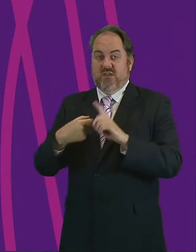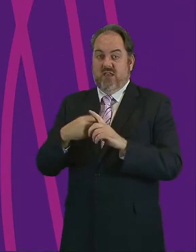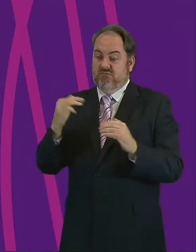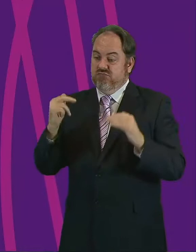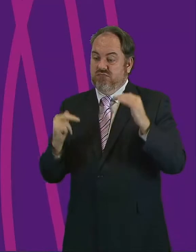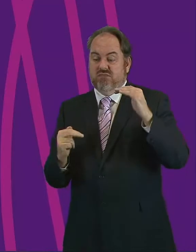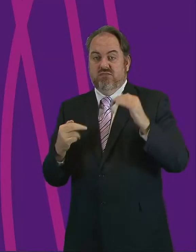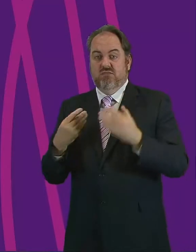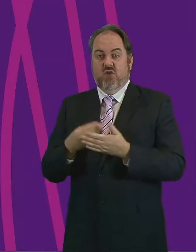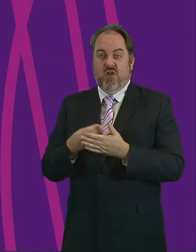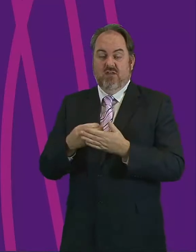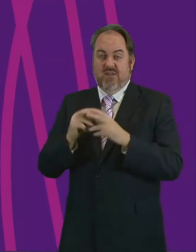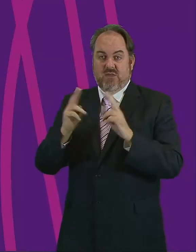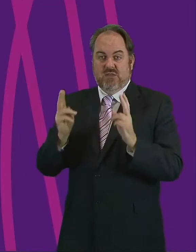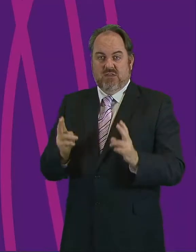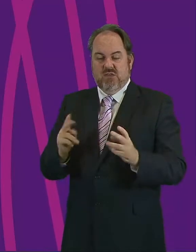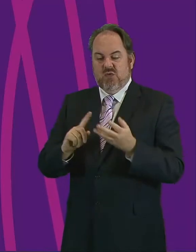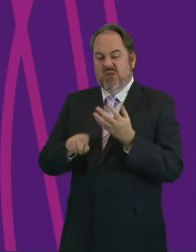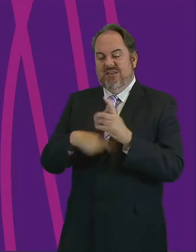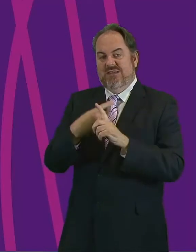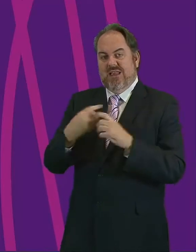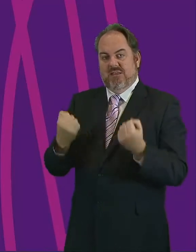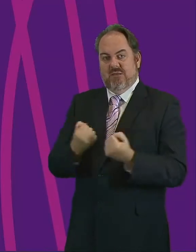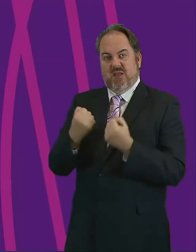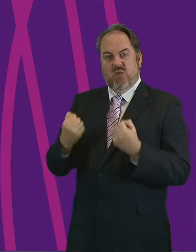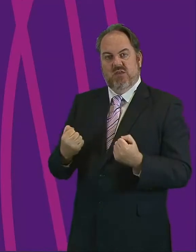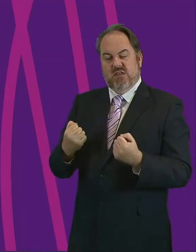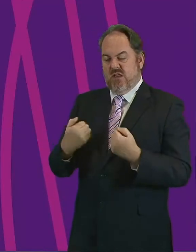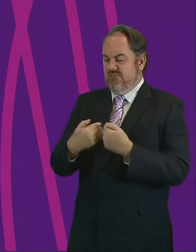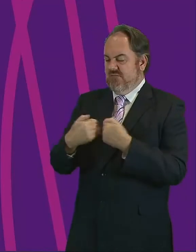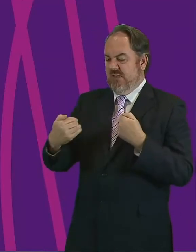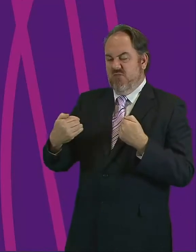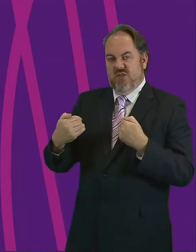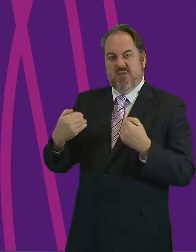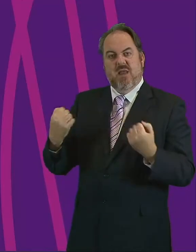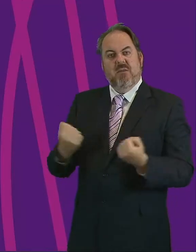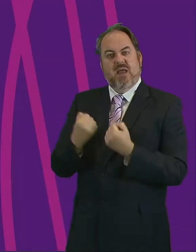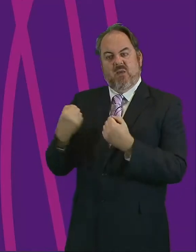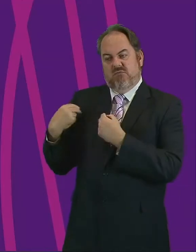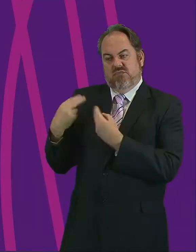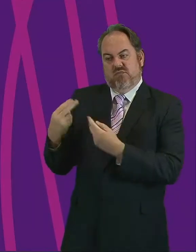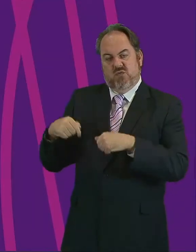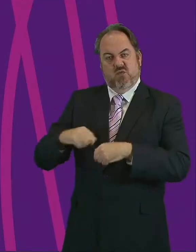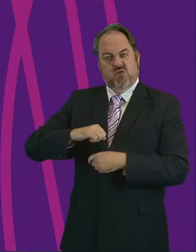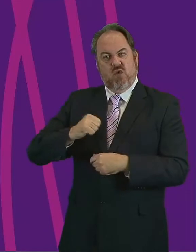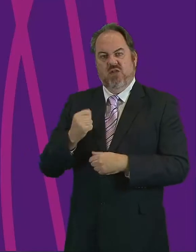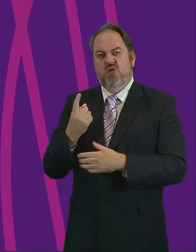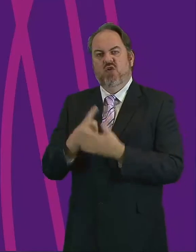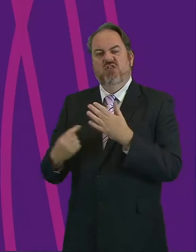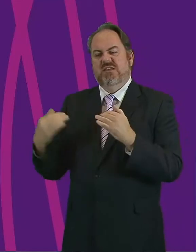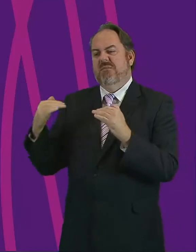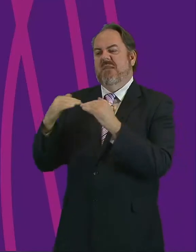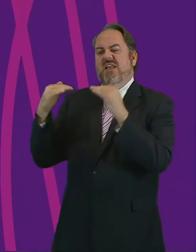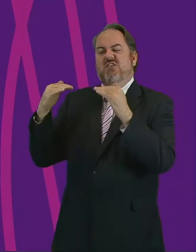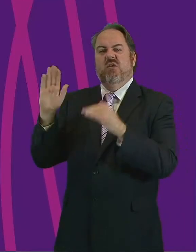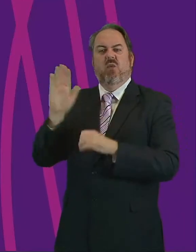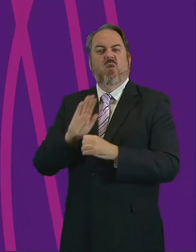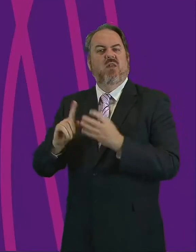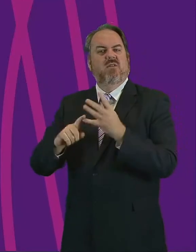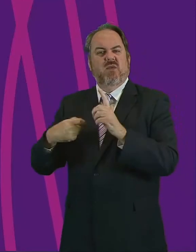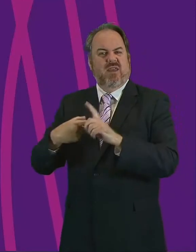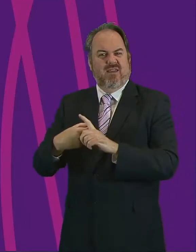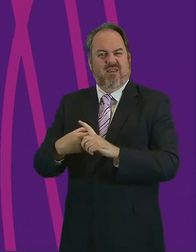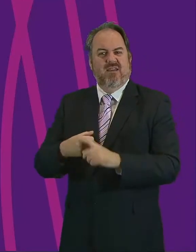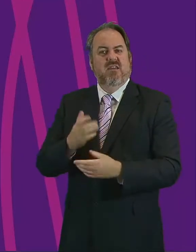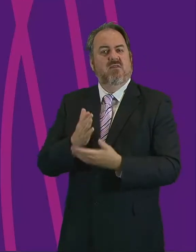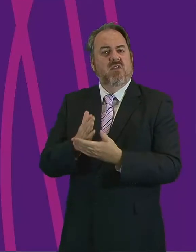tax devolution is about separate tax policies for Scotland, not just about matching those in the rest of the UK. And he will also know full